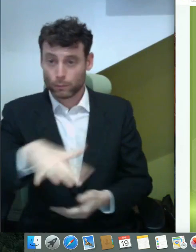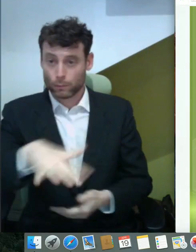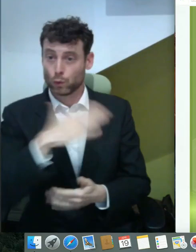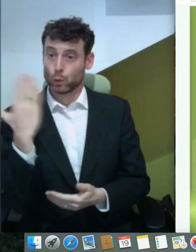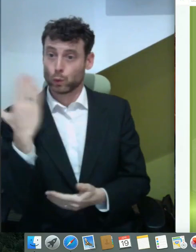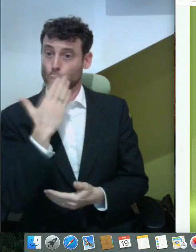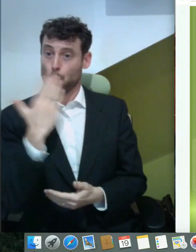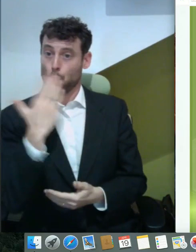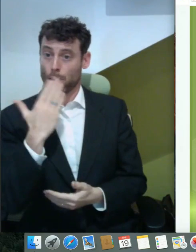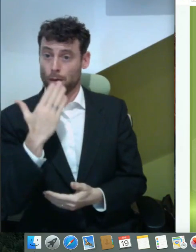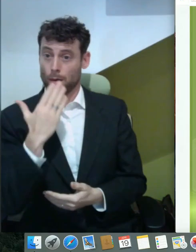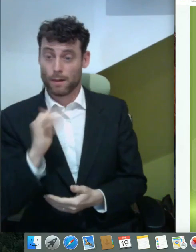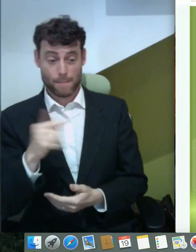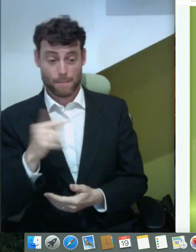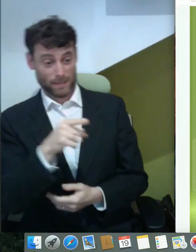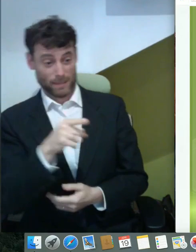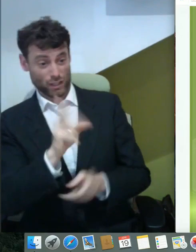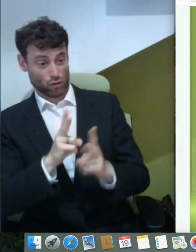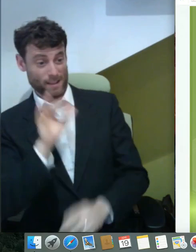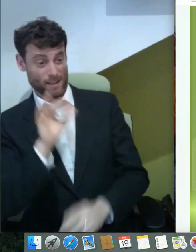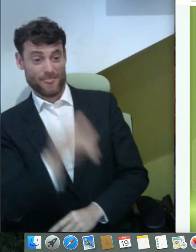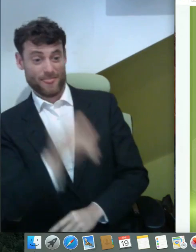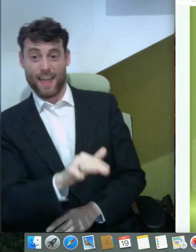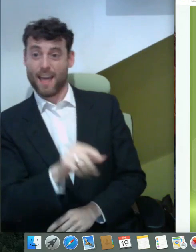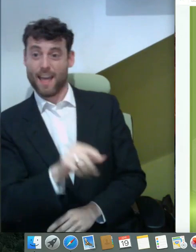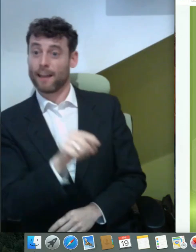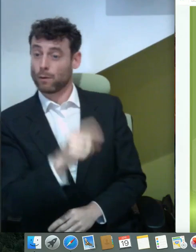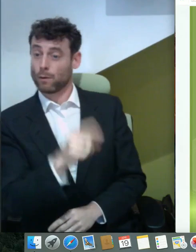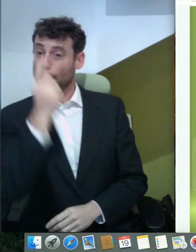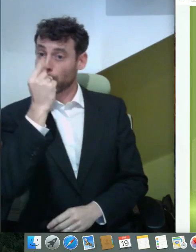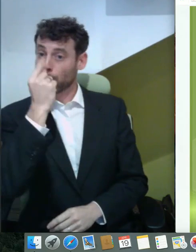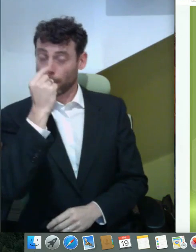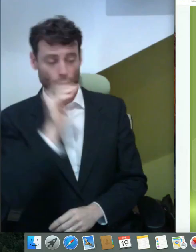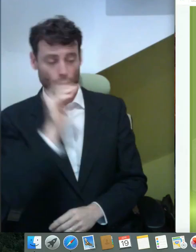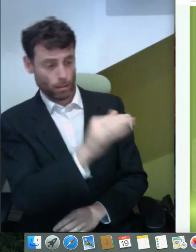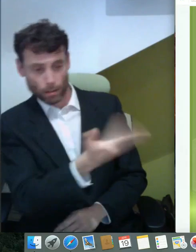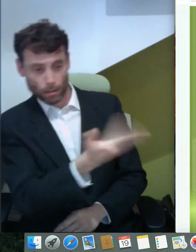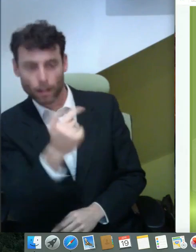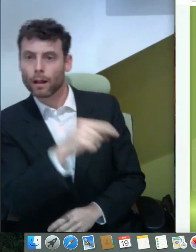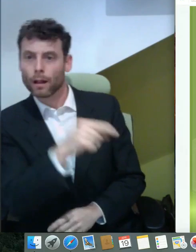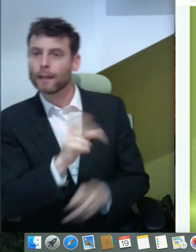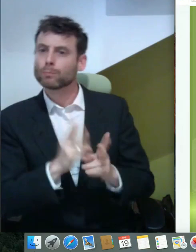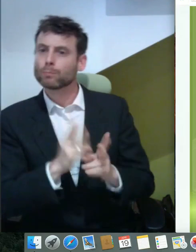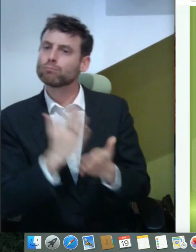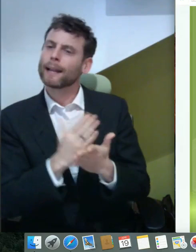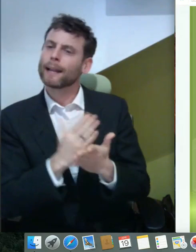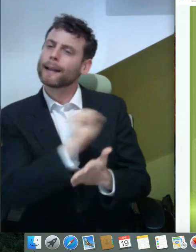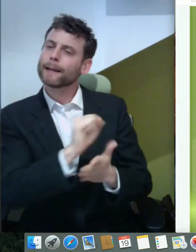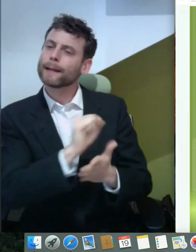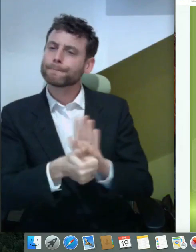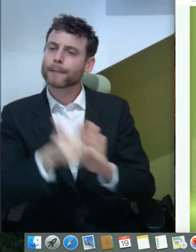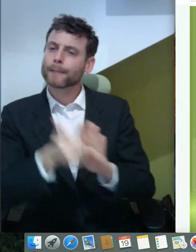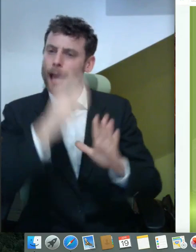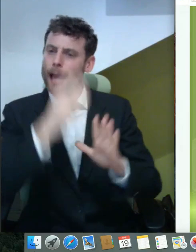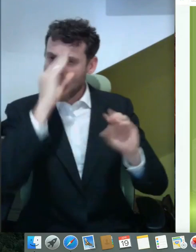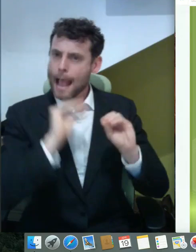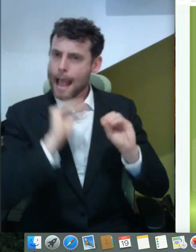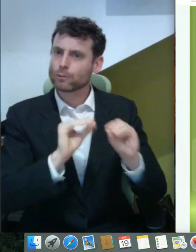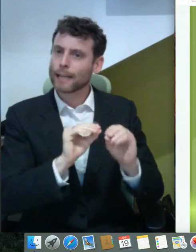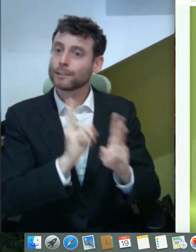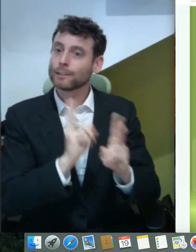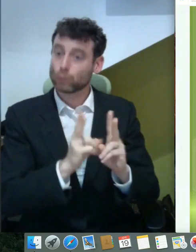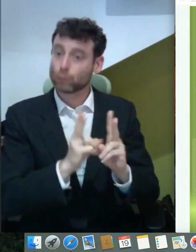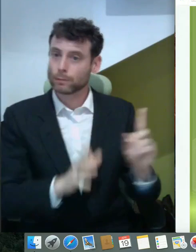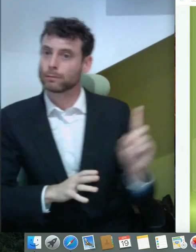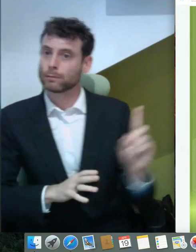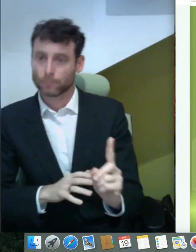There may already be interpreters in place, educational interpreters working in that environment, but it points